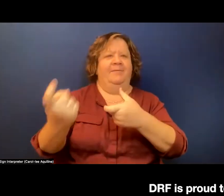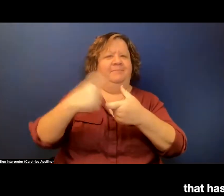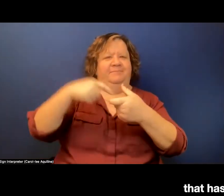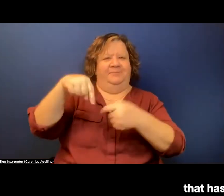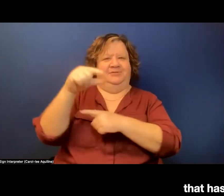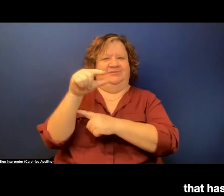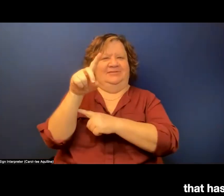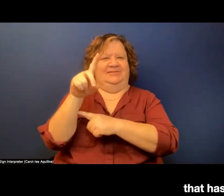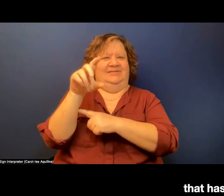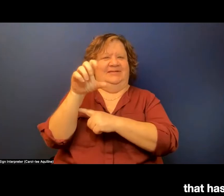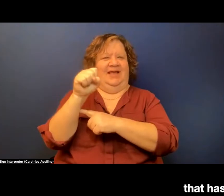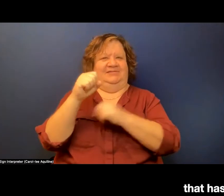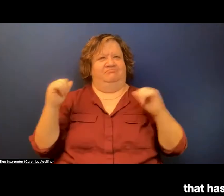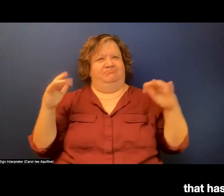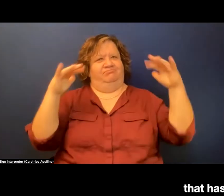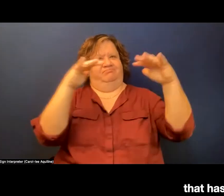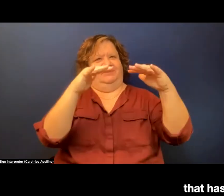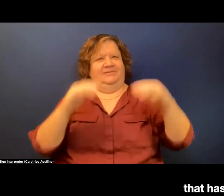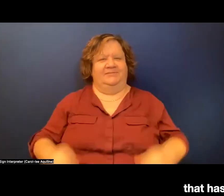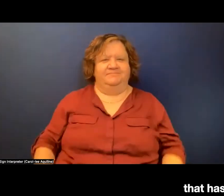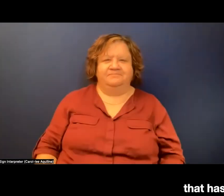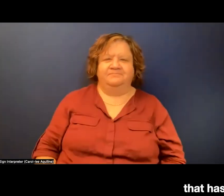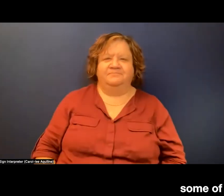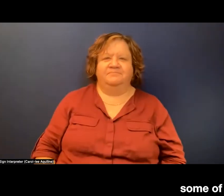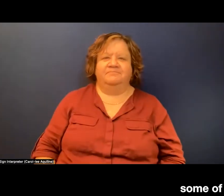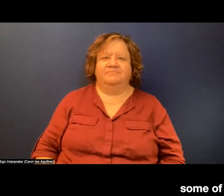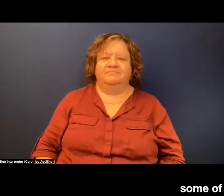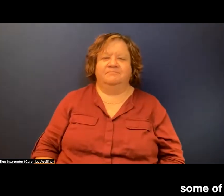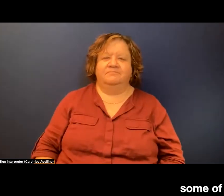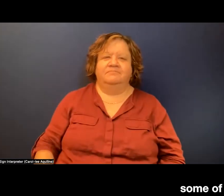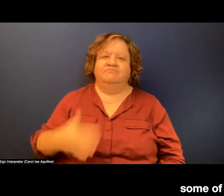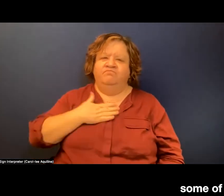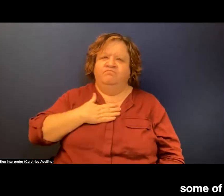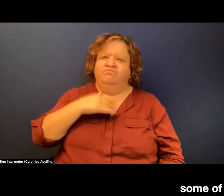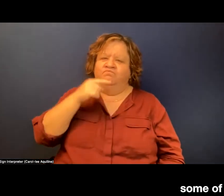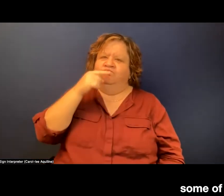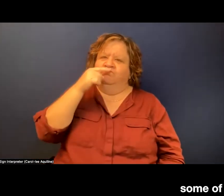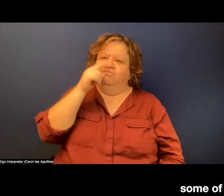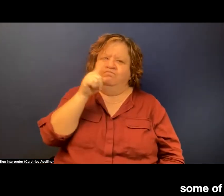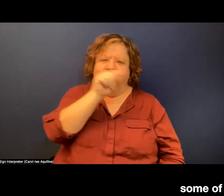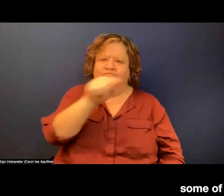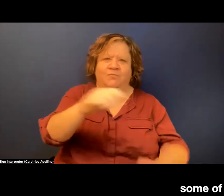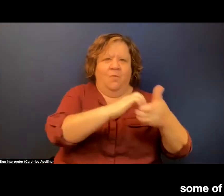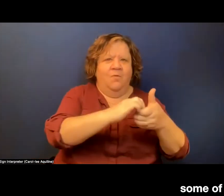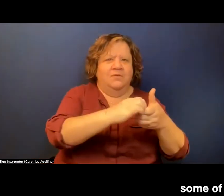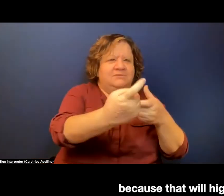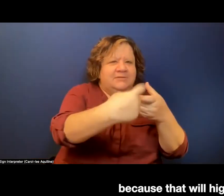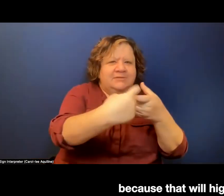be associated with a success that has resulted in tangible advocacy results, some of which you will